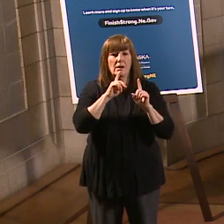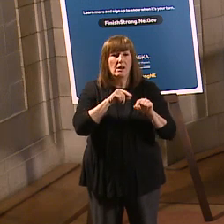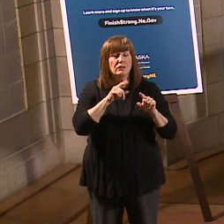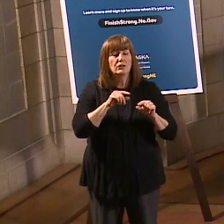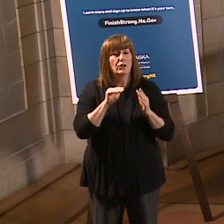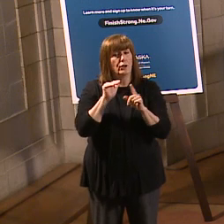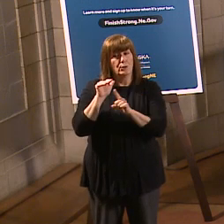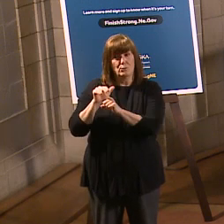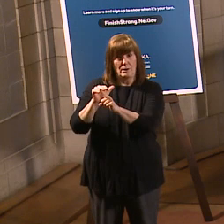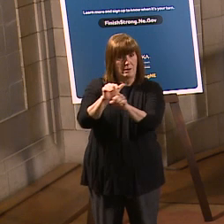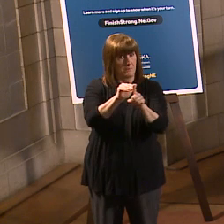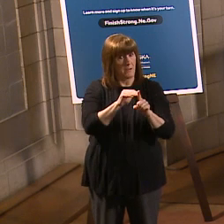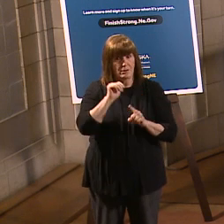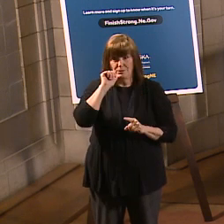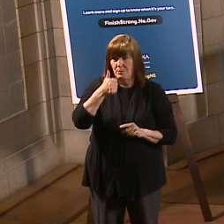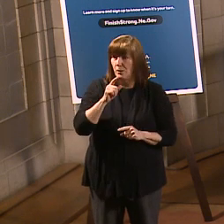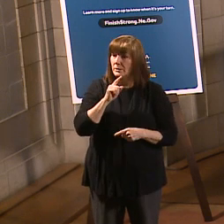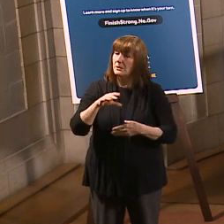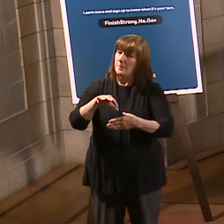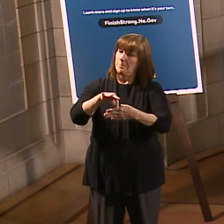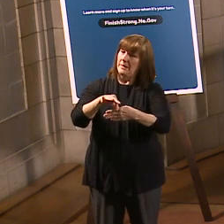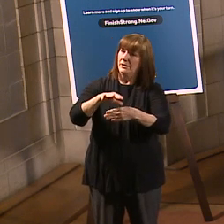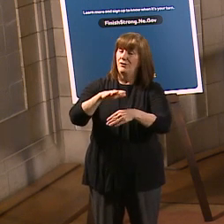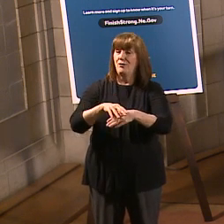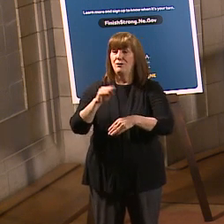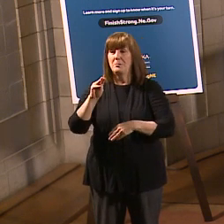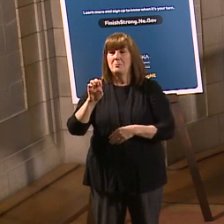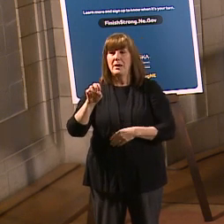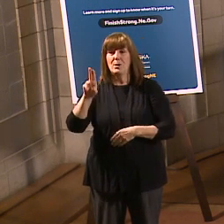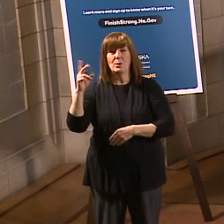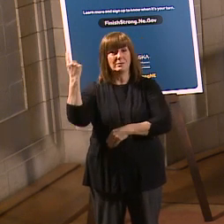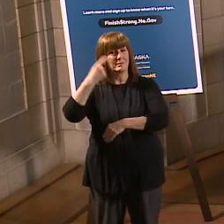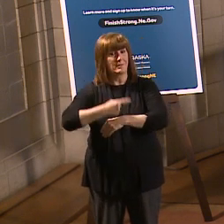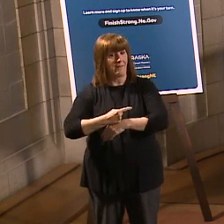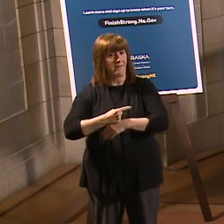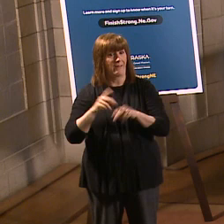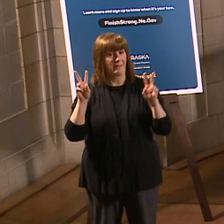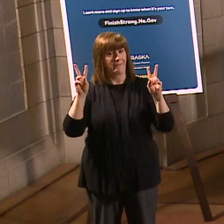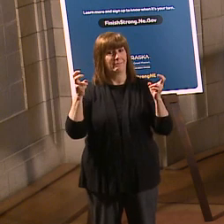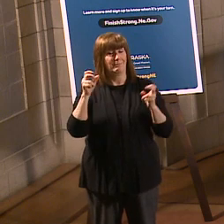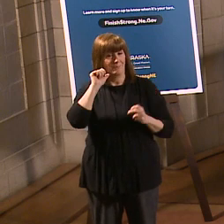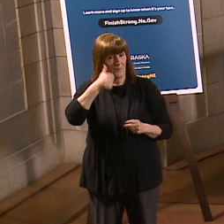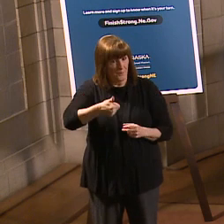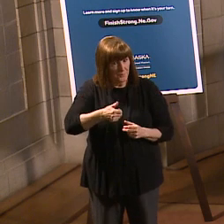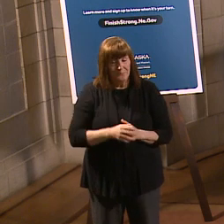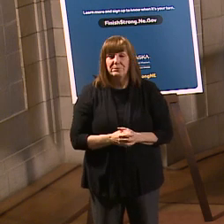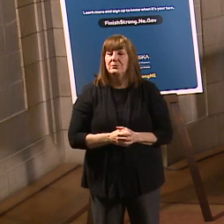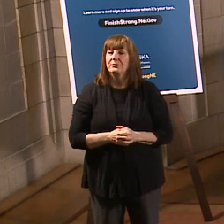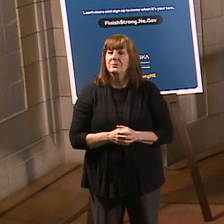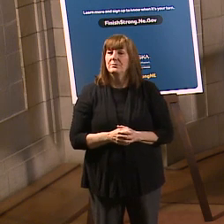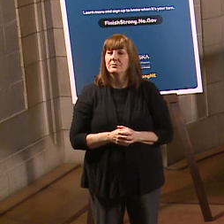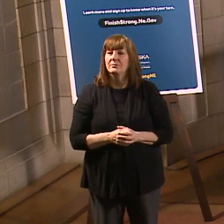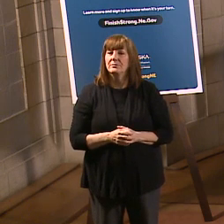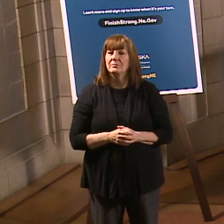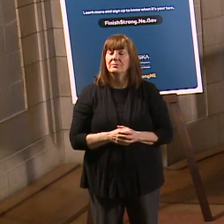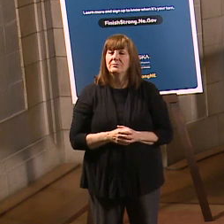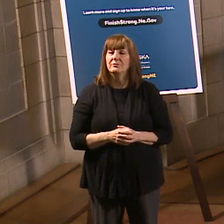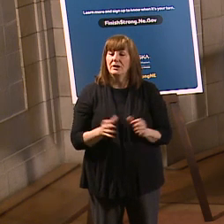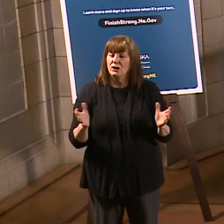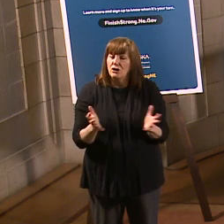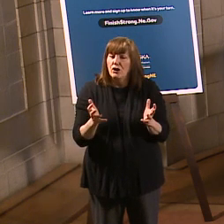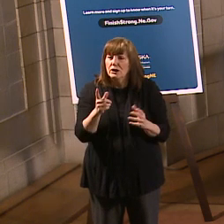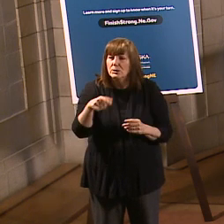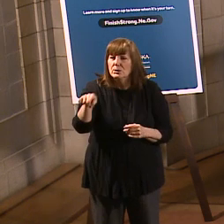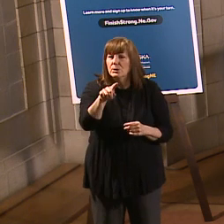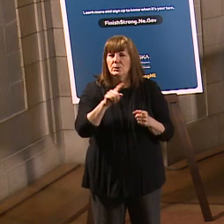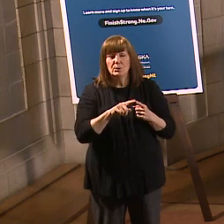want to remind everybody that tomorrow is Meat on the Menu Day. So please encourage everybody